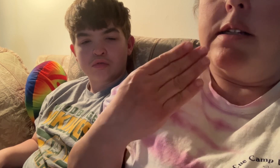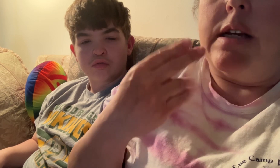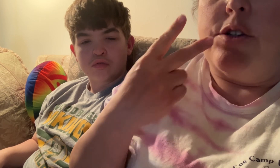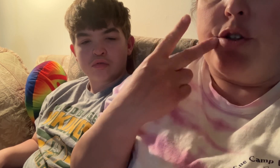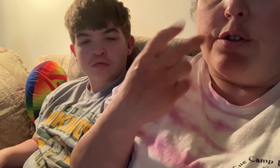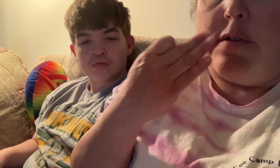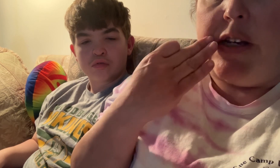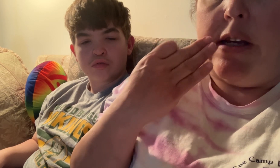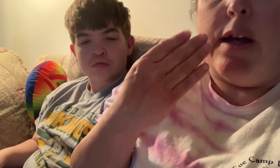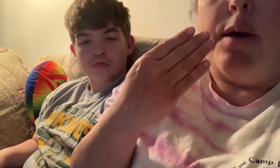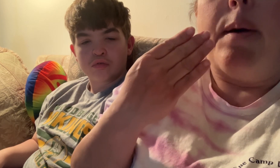century